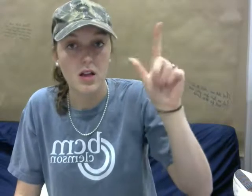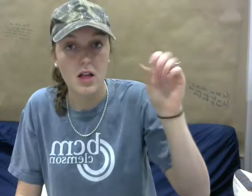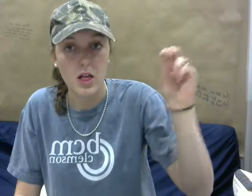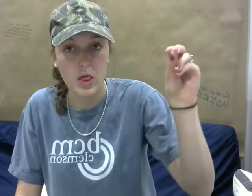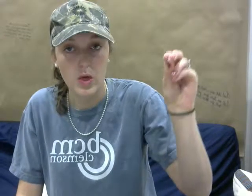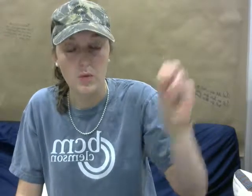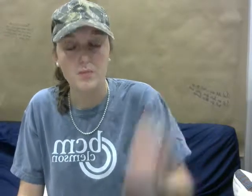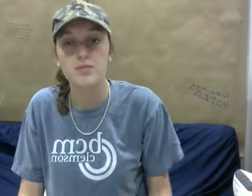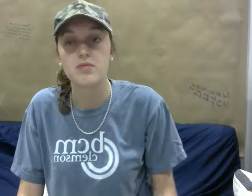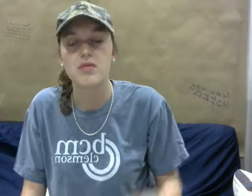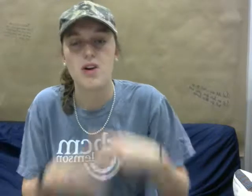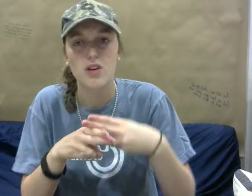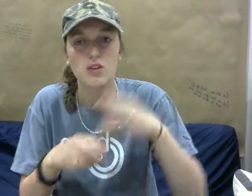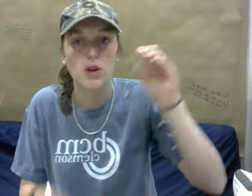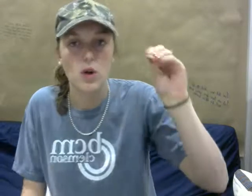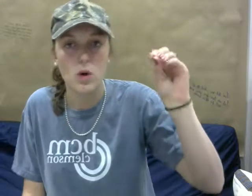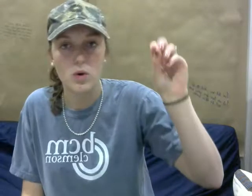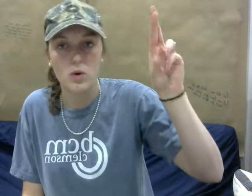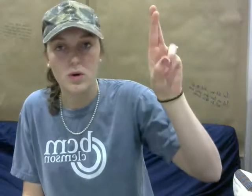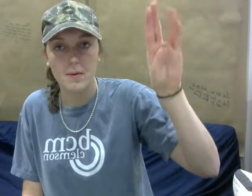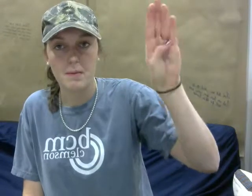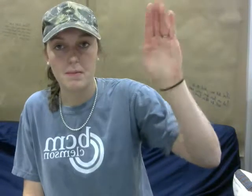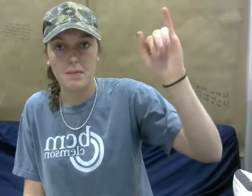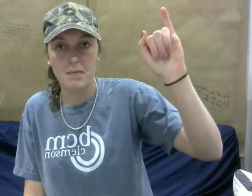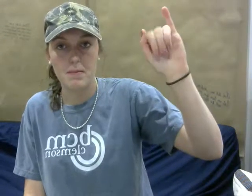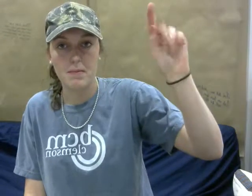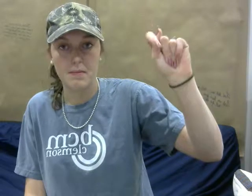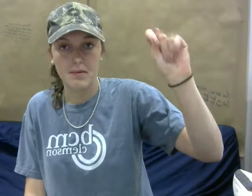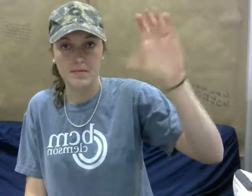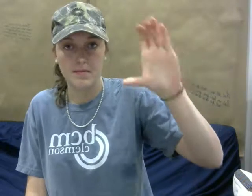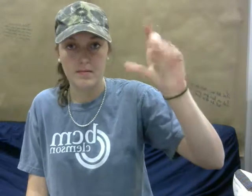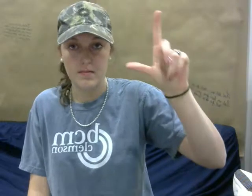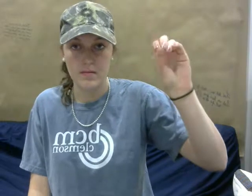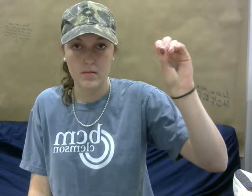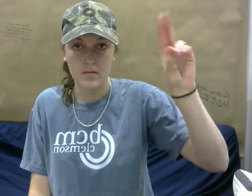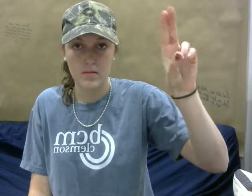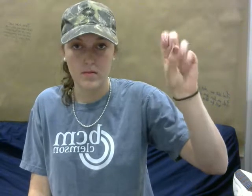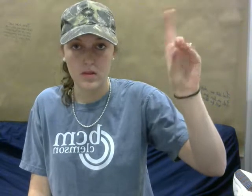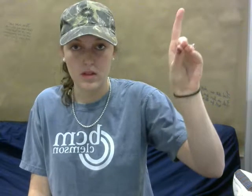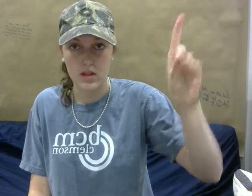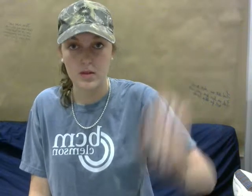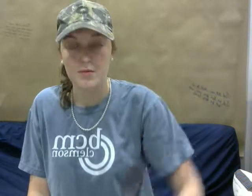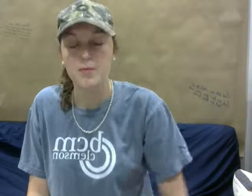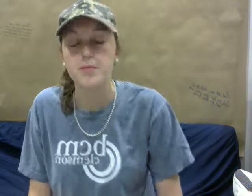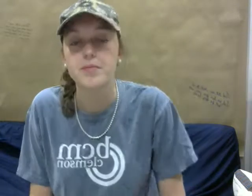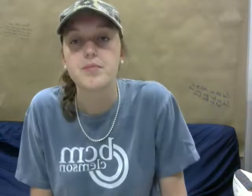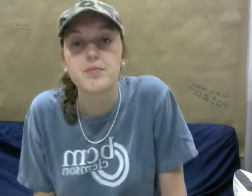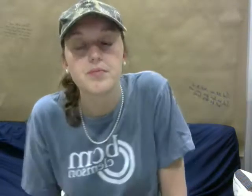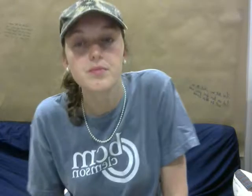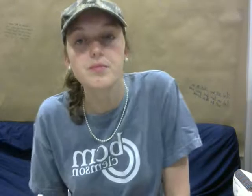comets. The outer boundary of the solar system is known as the heliopause. This is where the solar